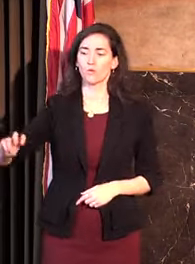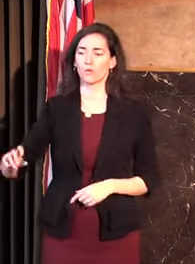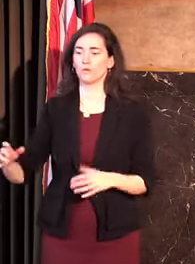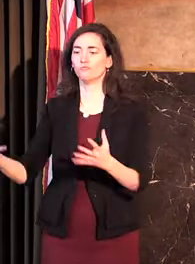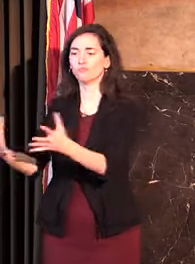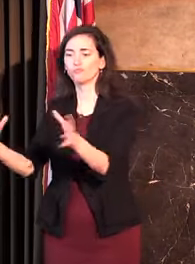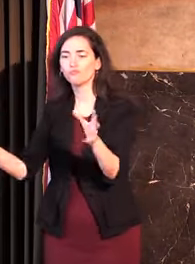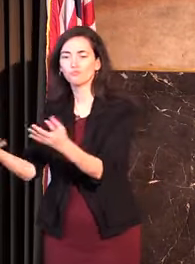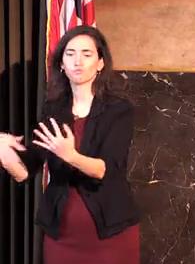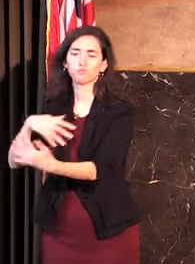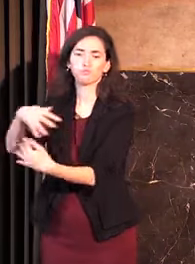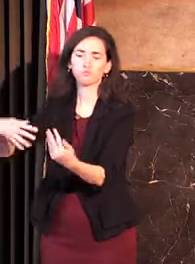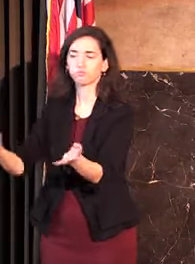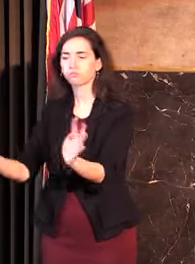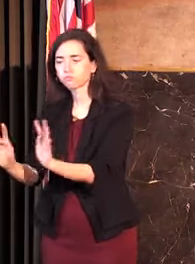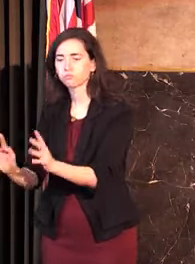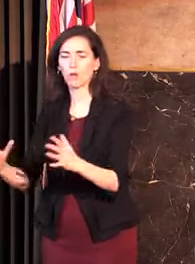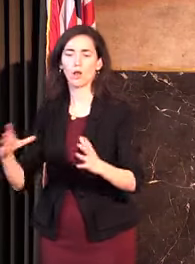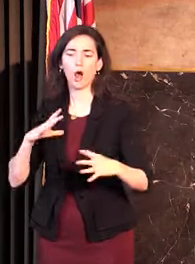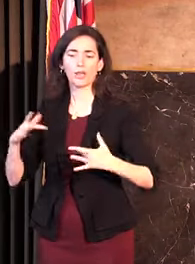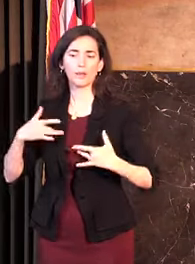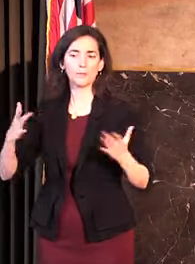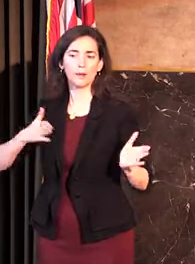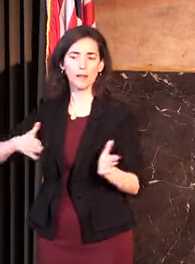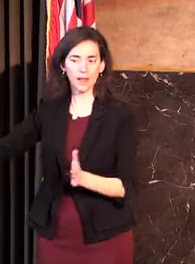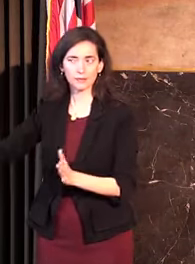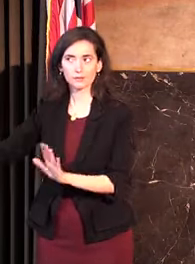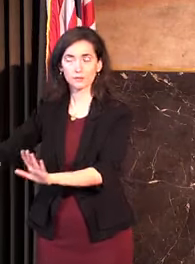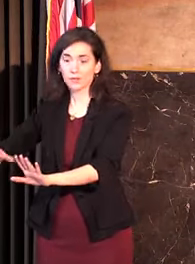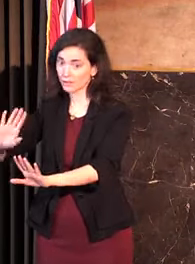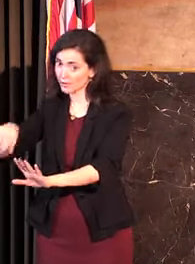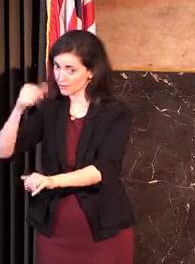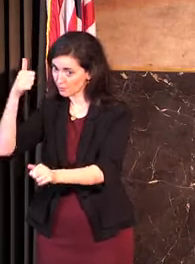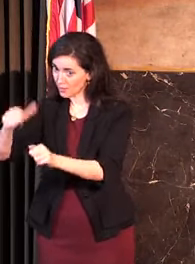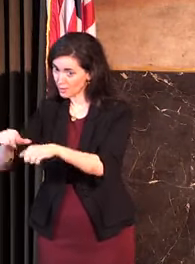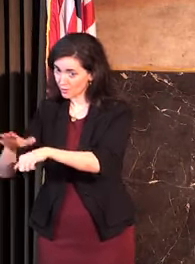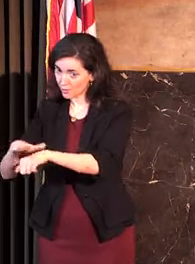events, and put that into perspective by looking back at what happened